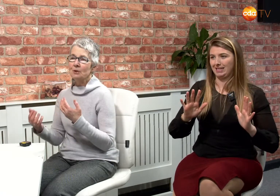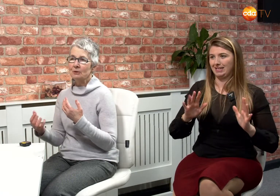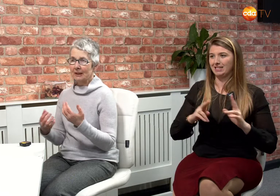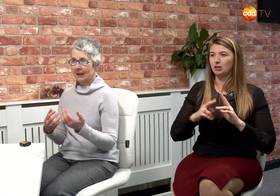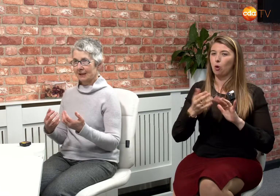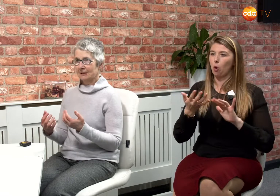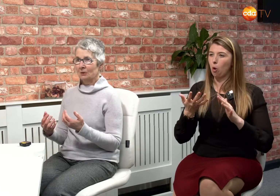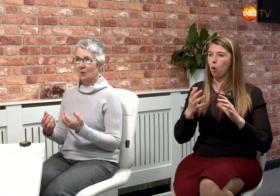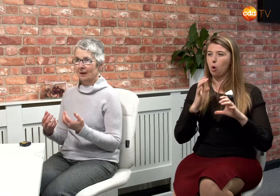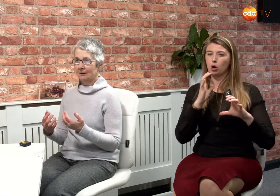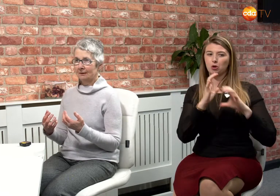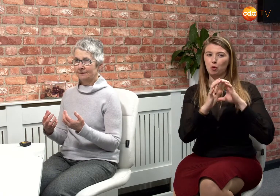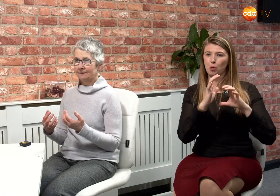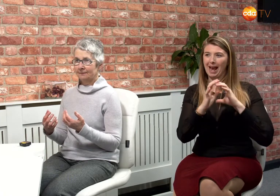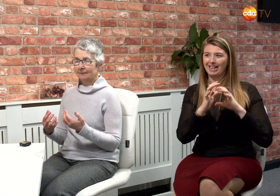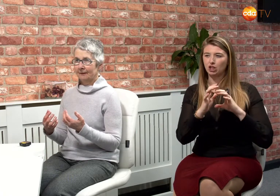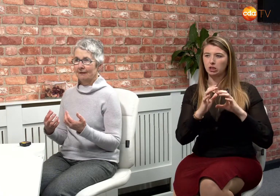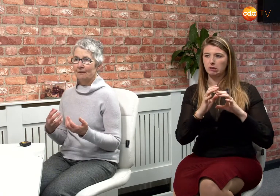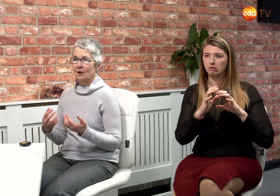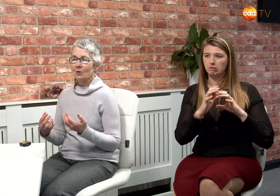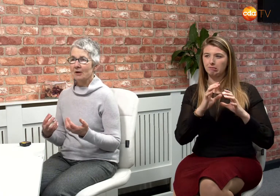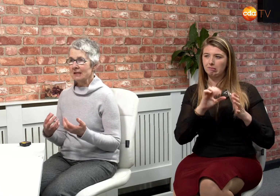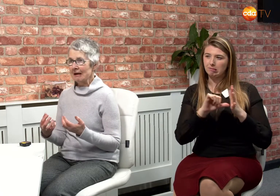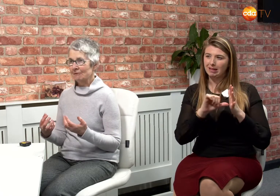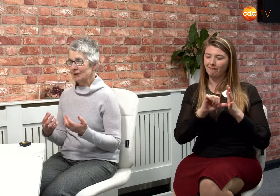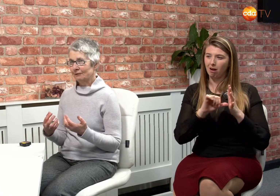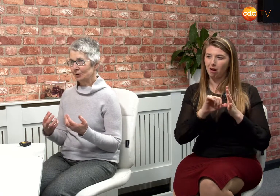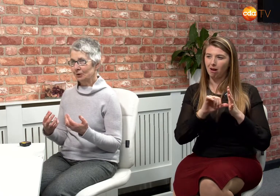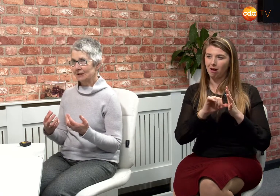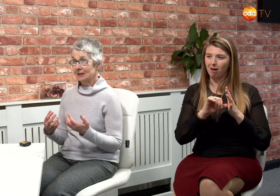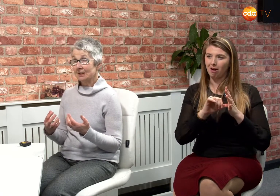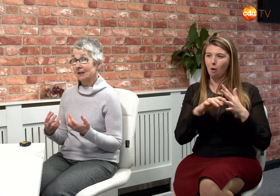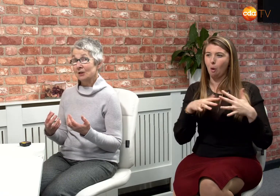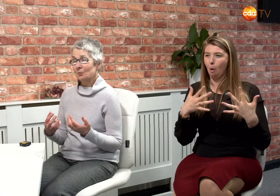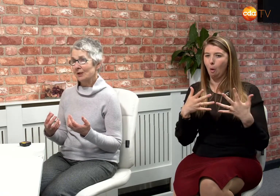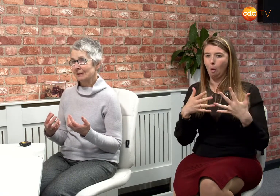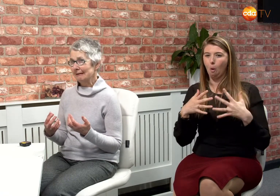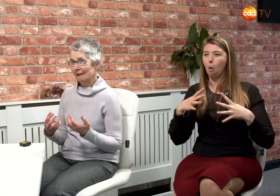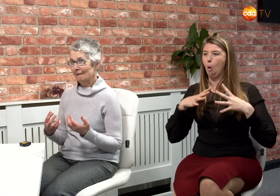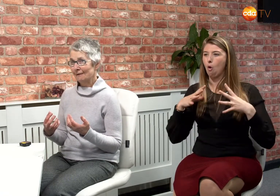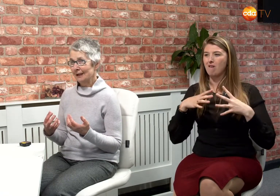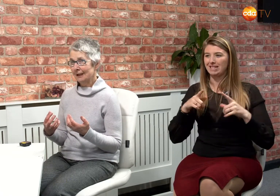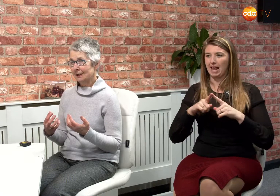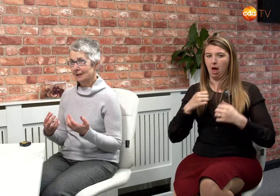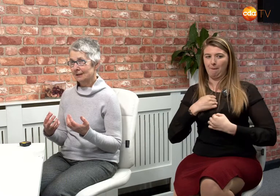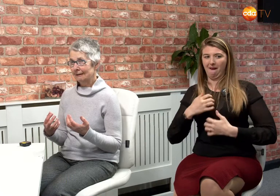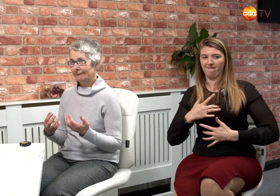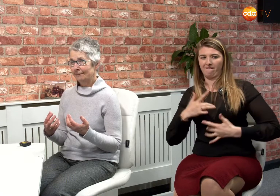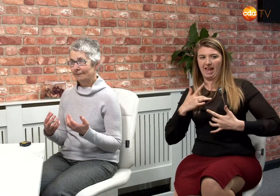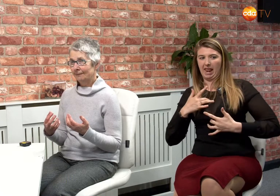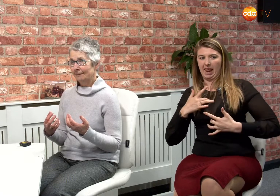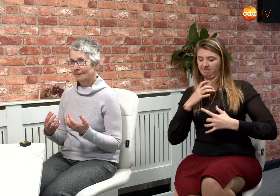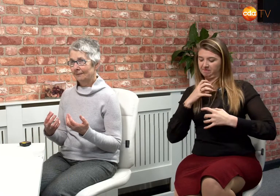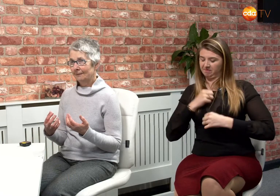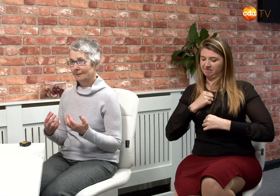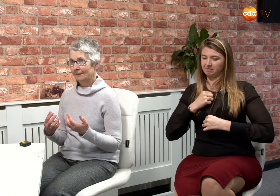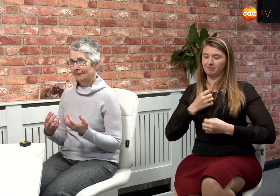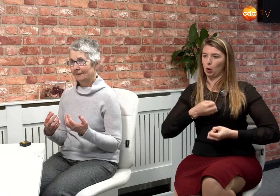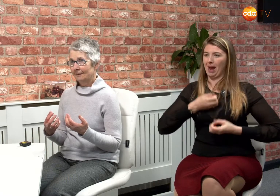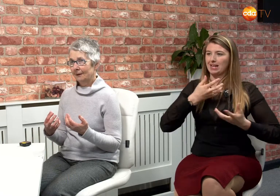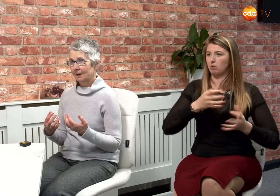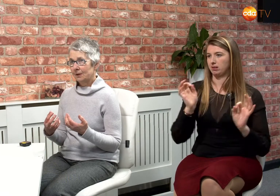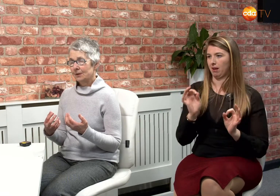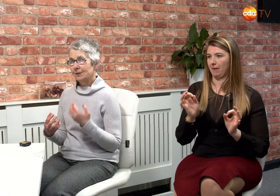not communicating well, if they already have difficulties in expressing their feelings.